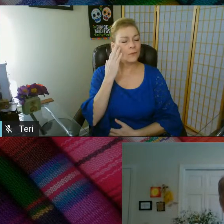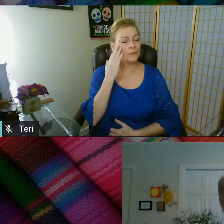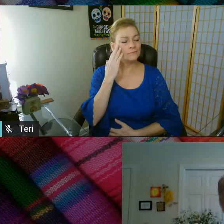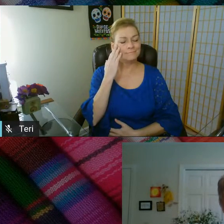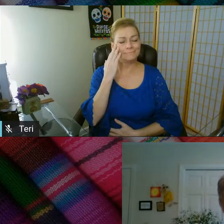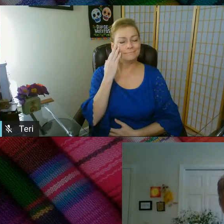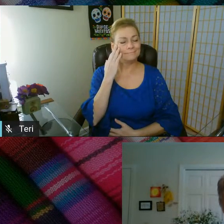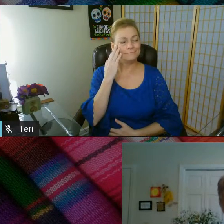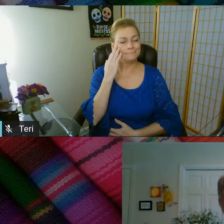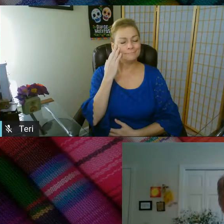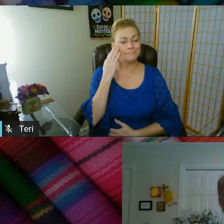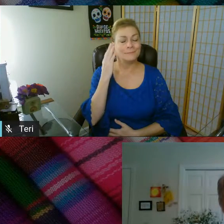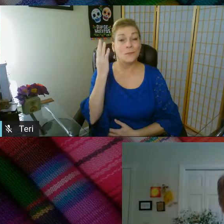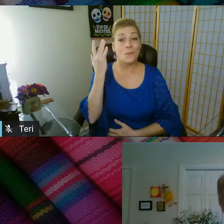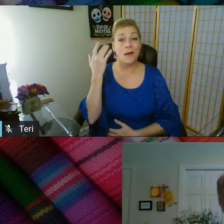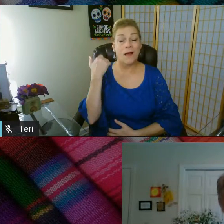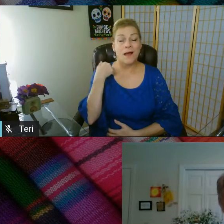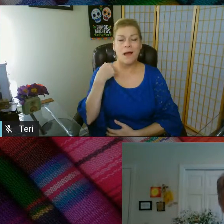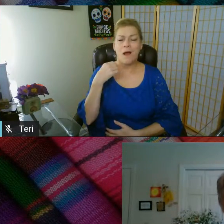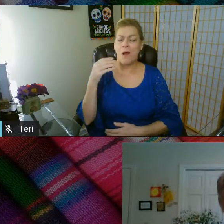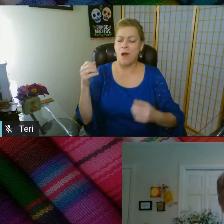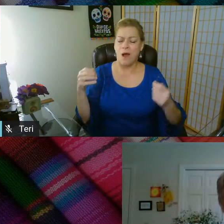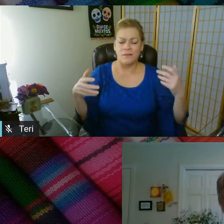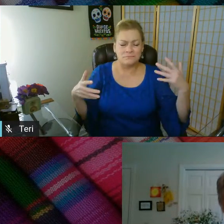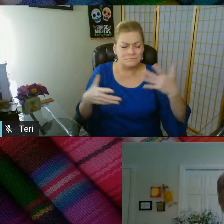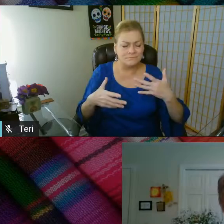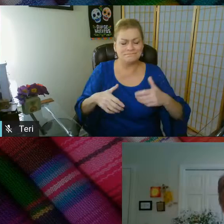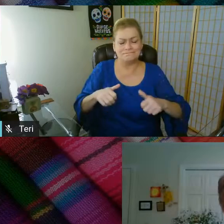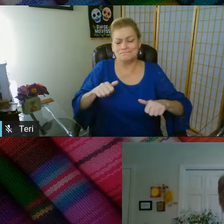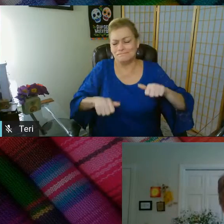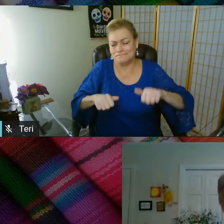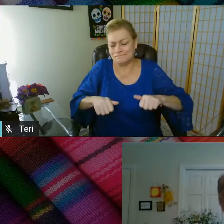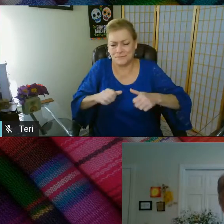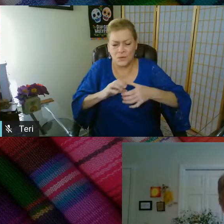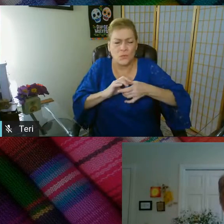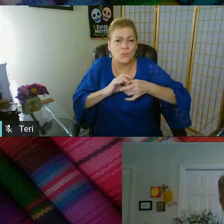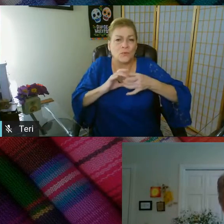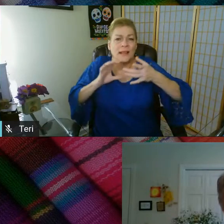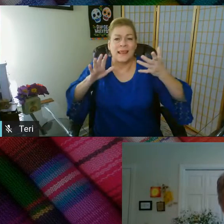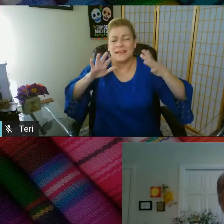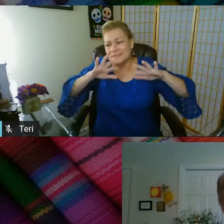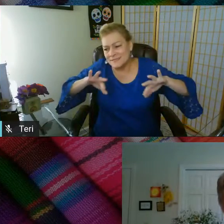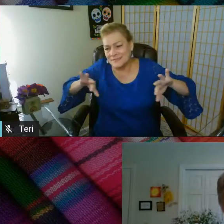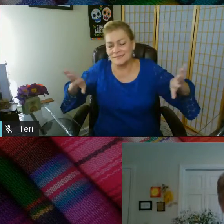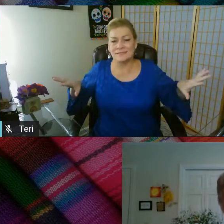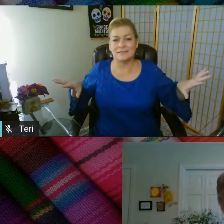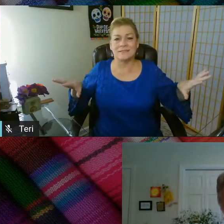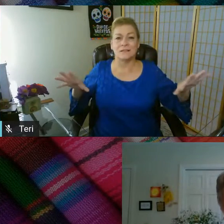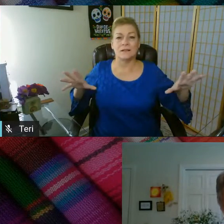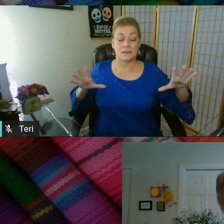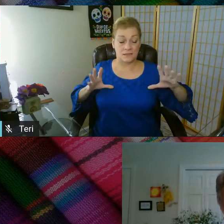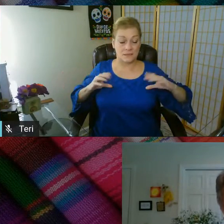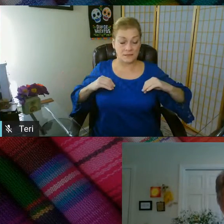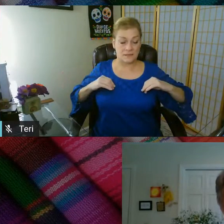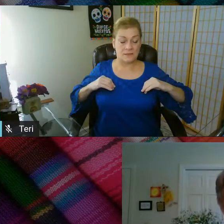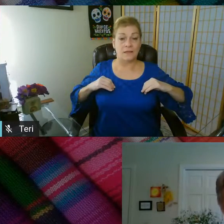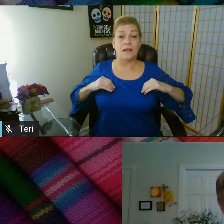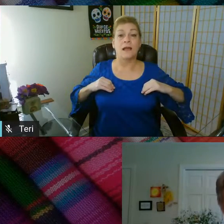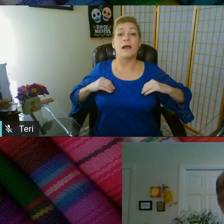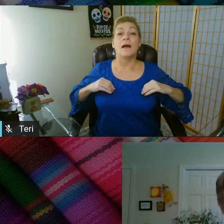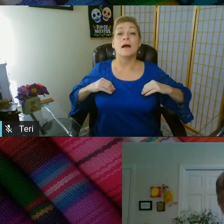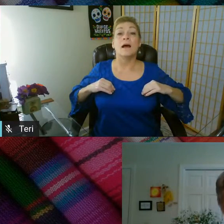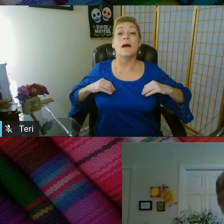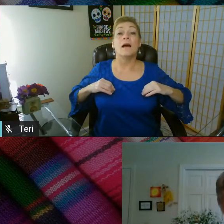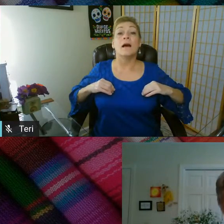and fear, as we open to love from the past, in the present, and into the